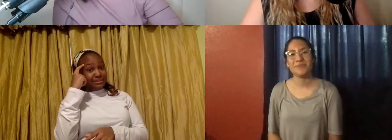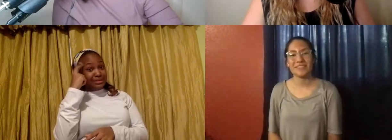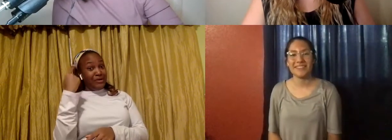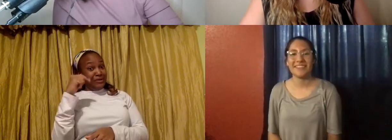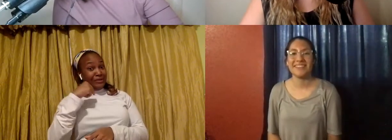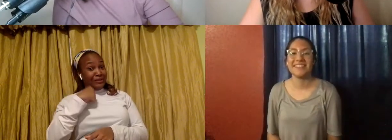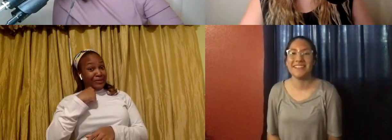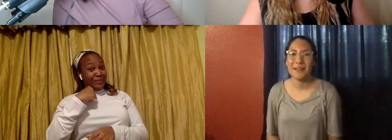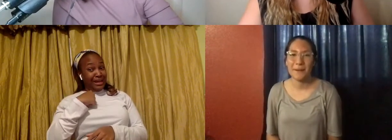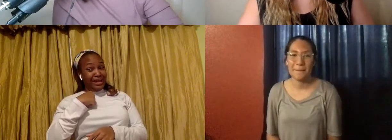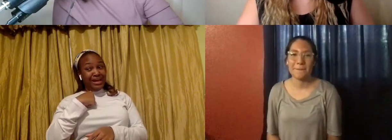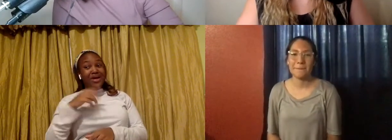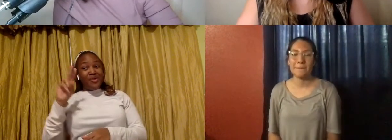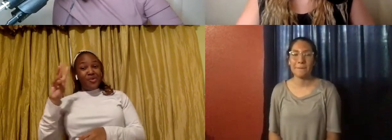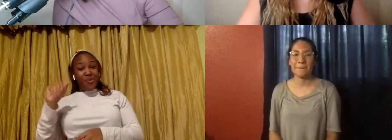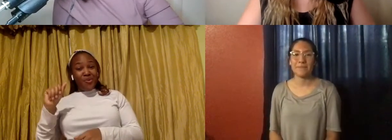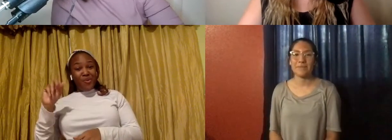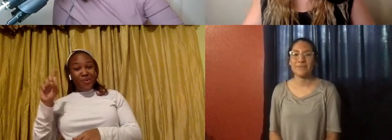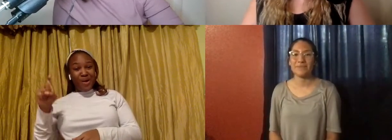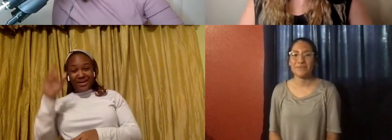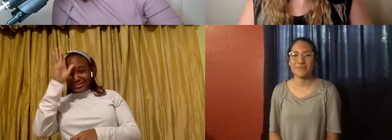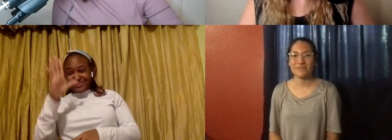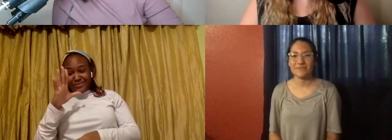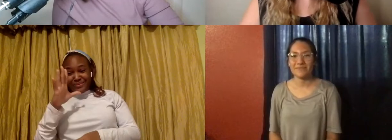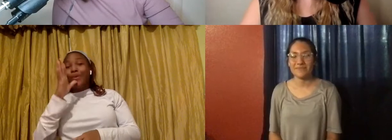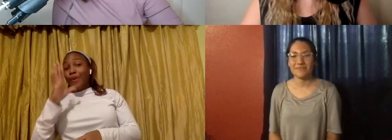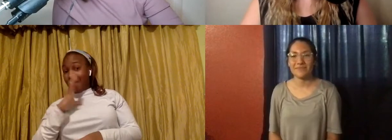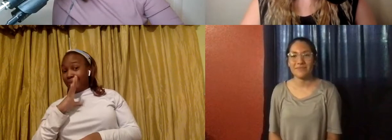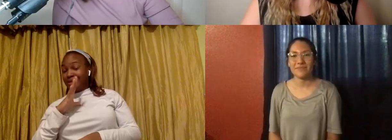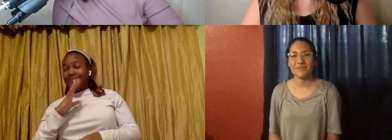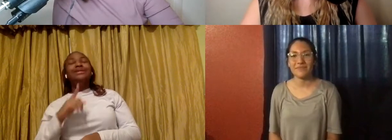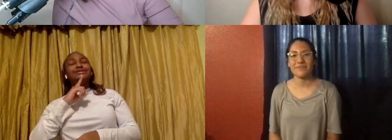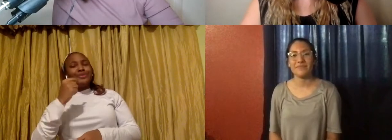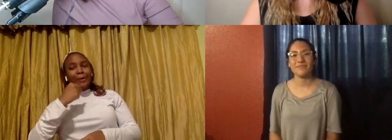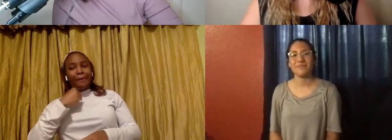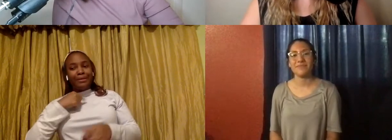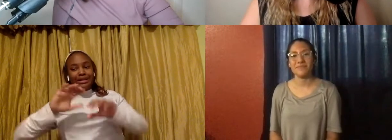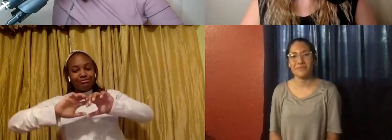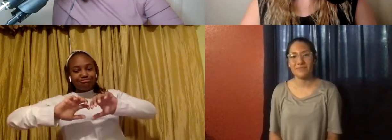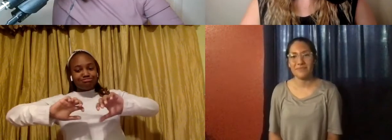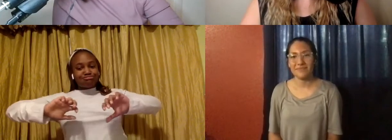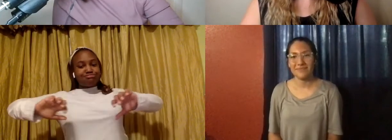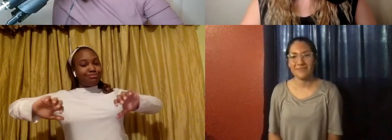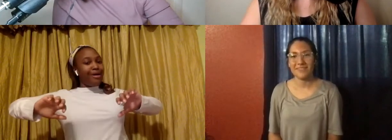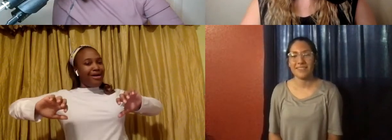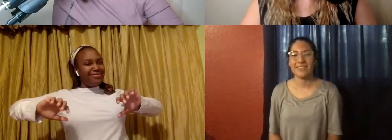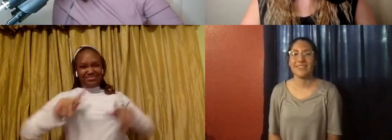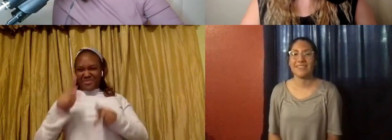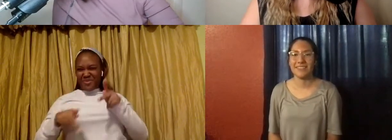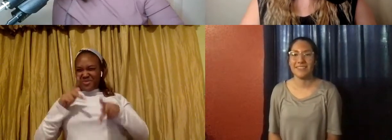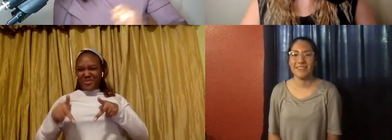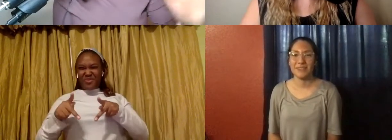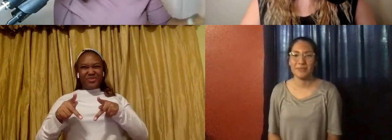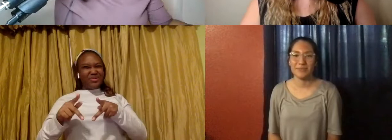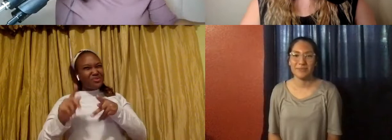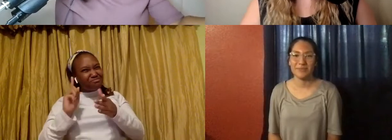me to like spread my ass. I was just like, people do this weekly? Like, I'm sorry, you're just seeing assholes weekly?